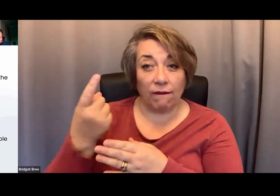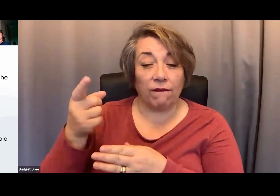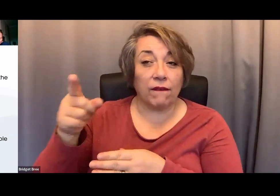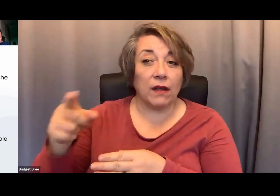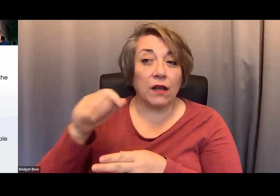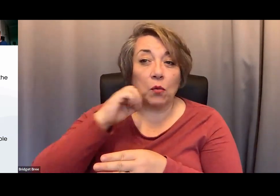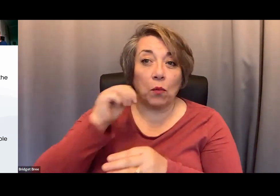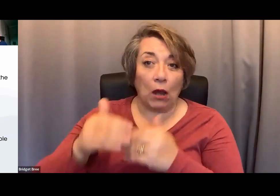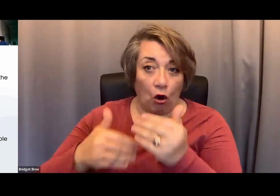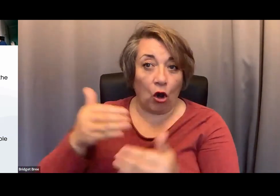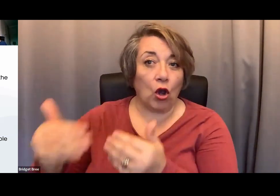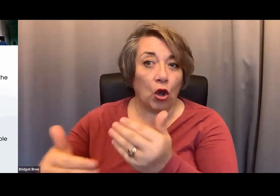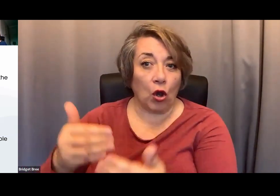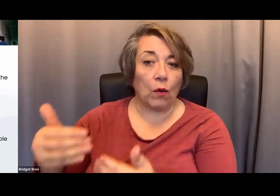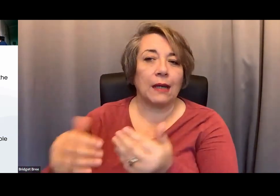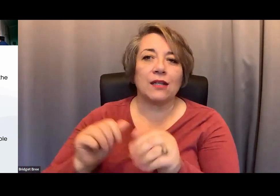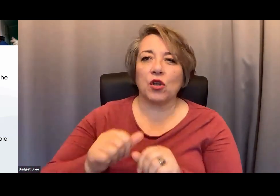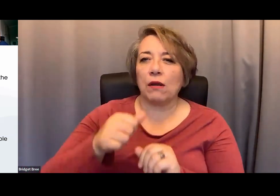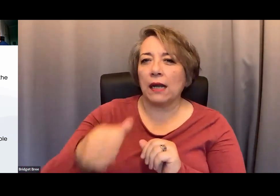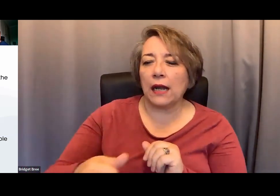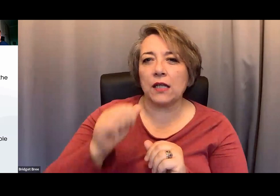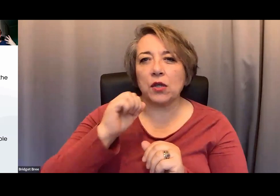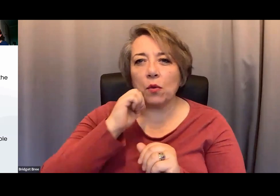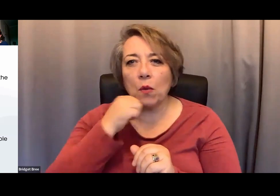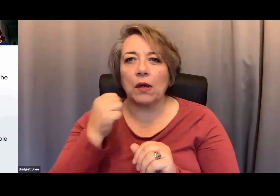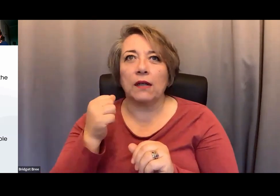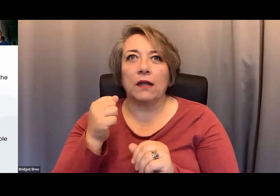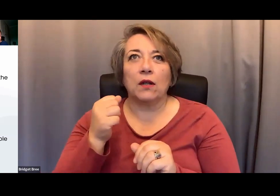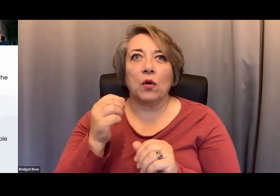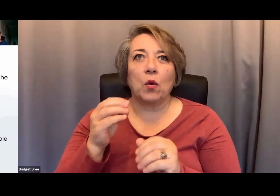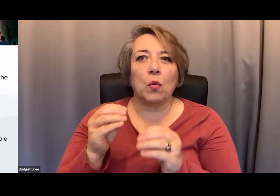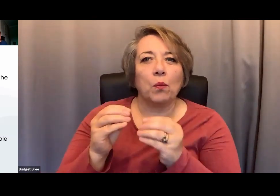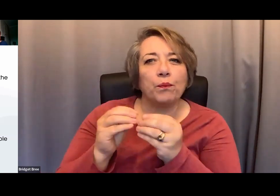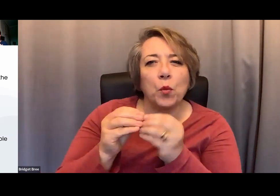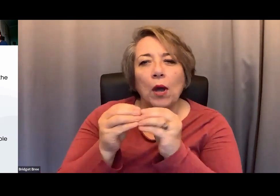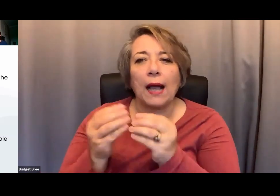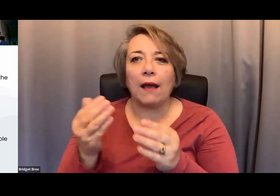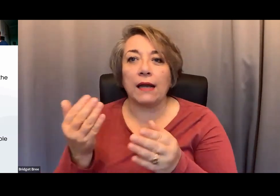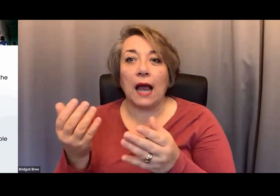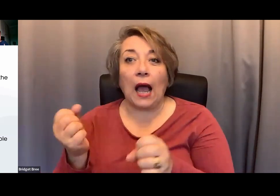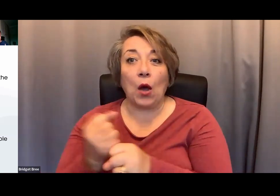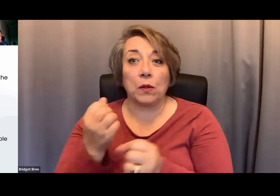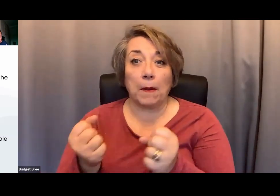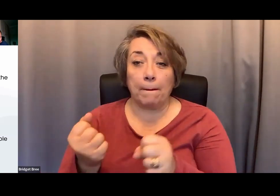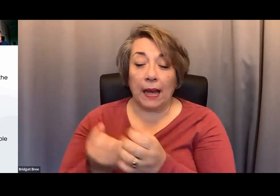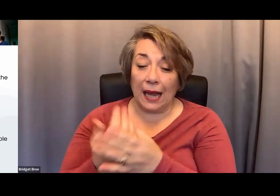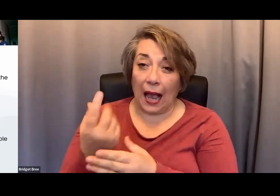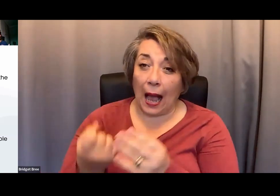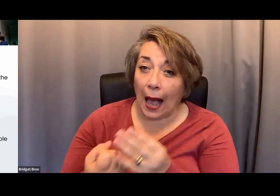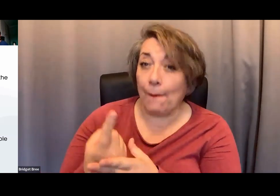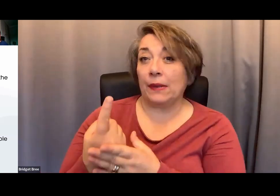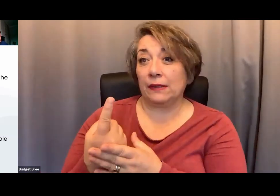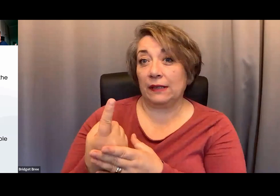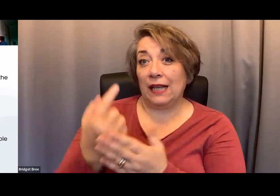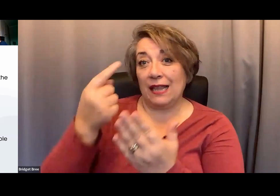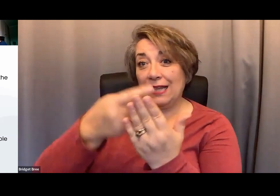we operationalise some of these definitions at the right scale and in a way that might get us closest